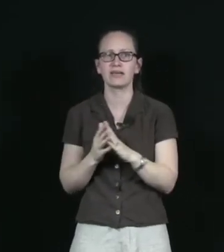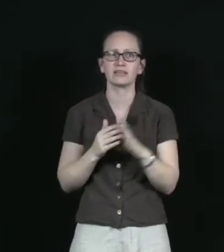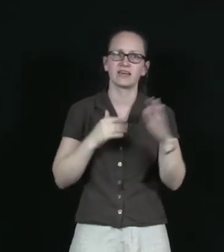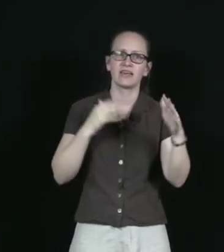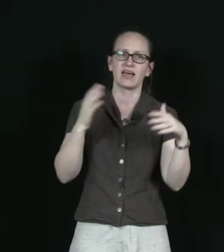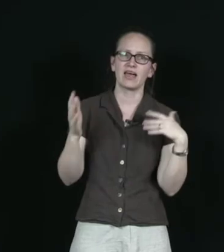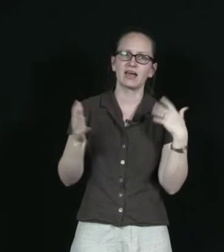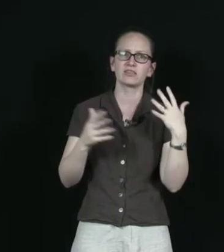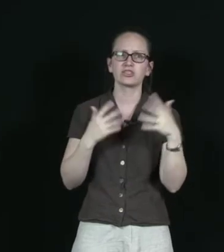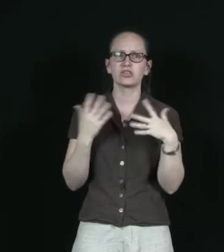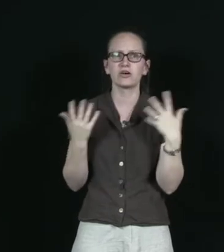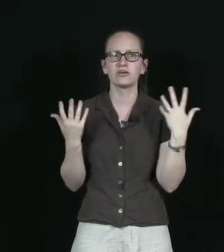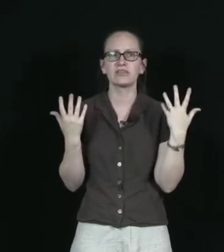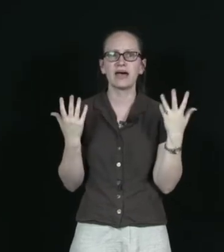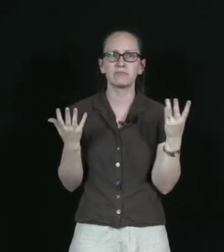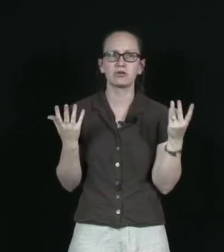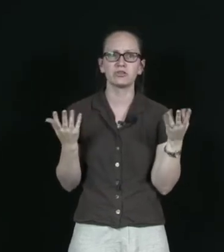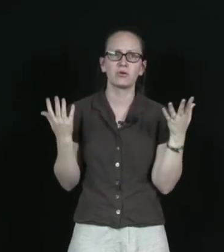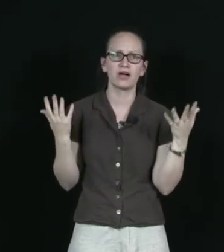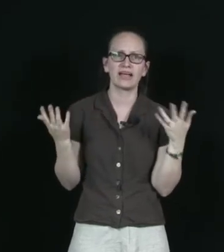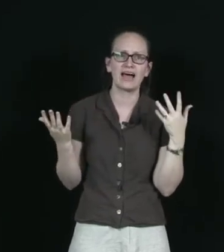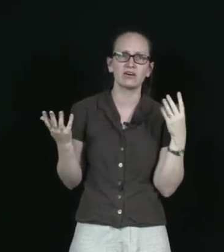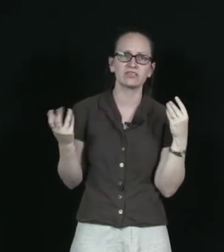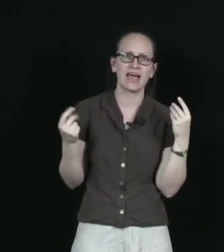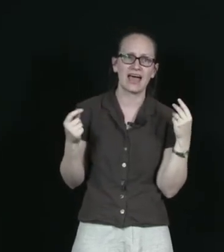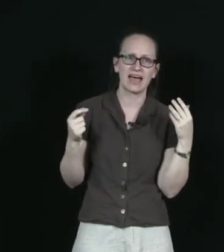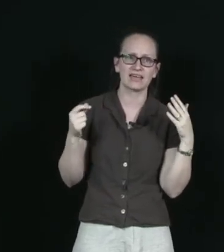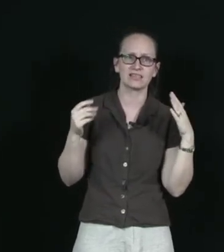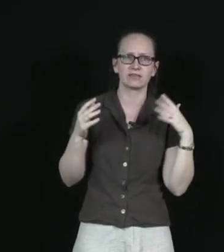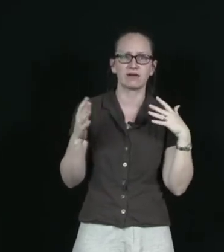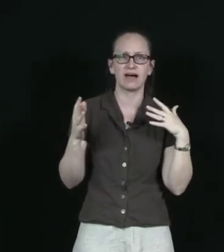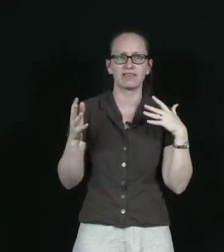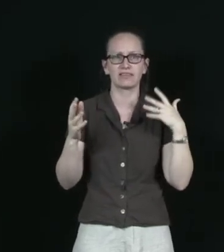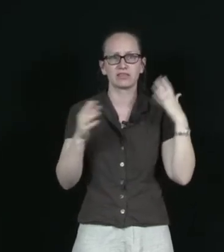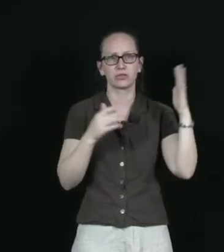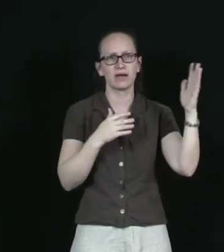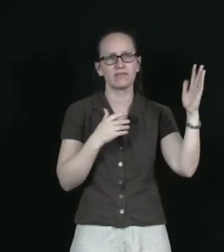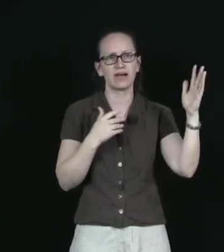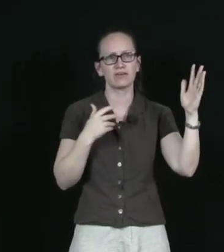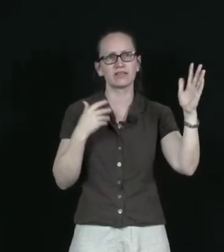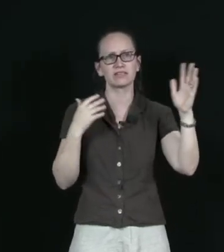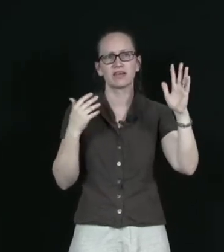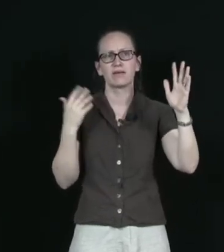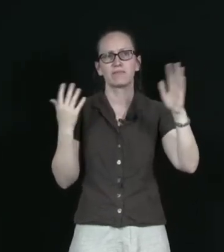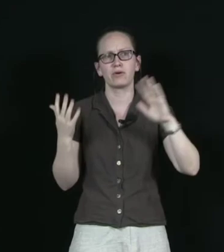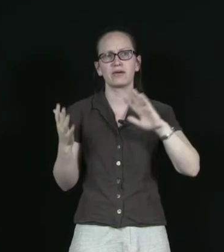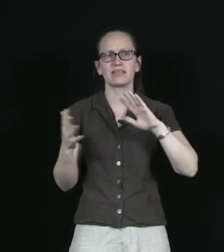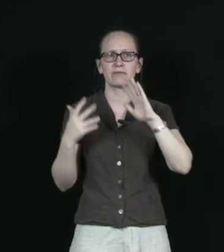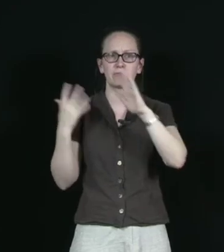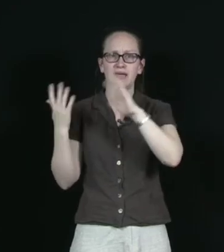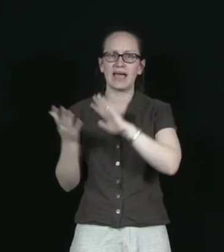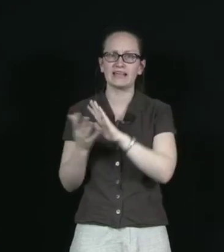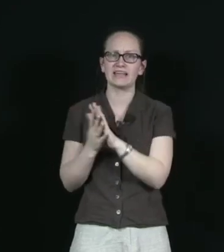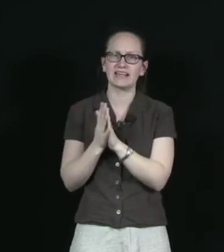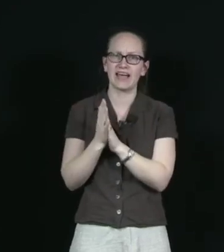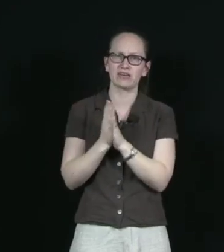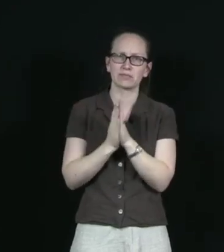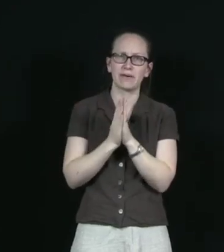weeks. And so that would work out as, rather than the 12 hours per week, that would be 18 hours per